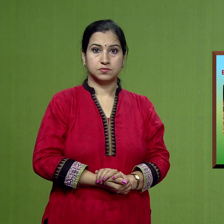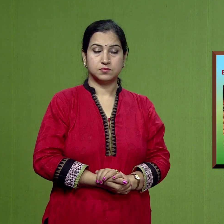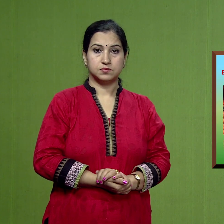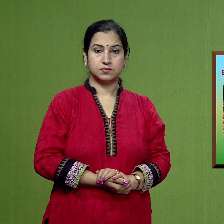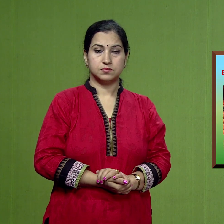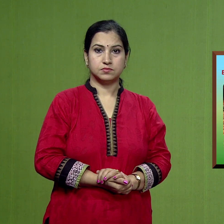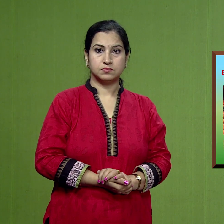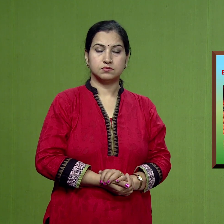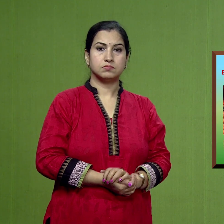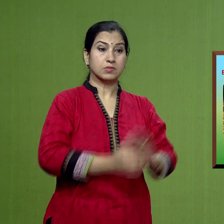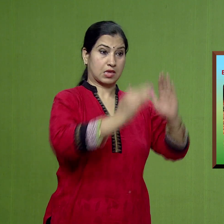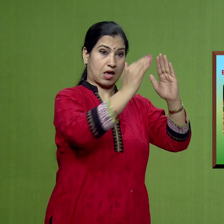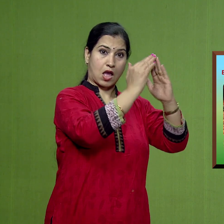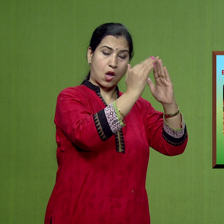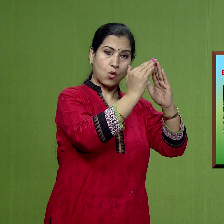Houses are taking places of trees.